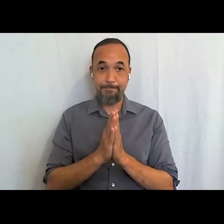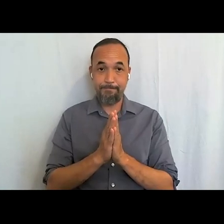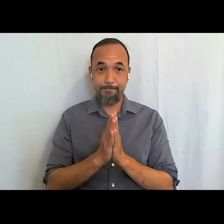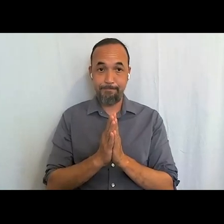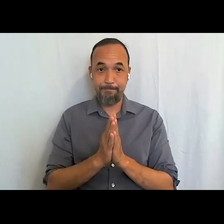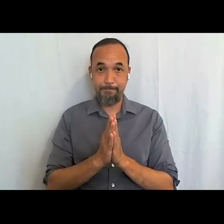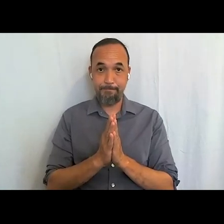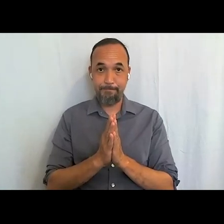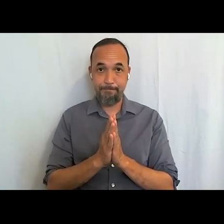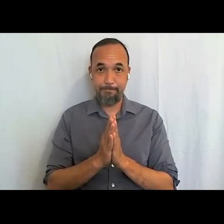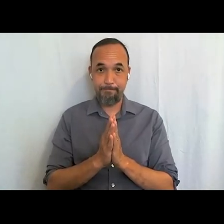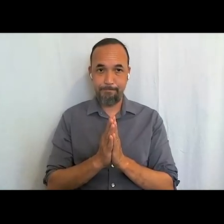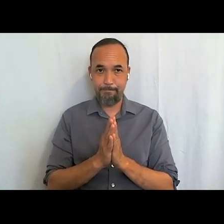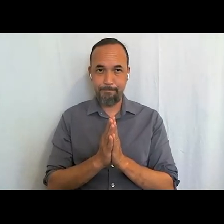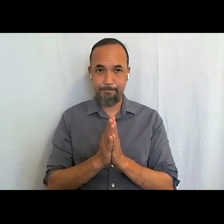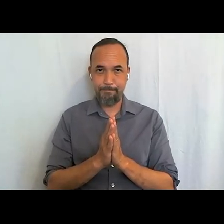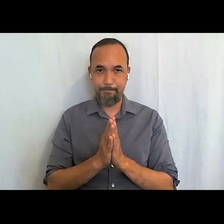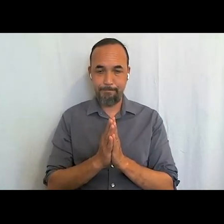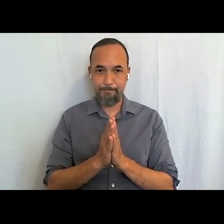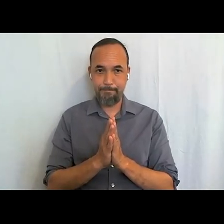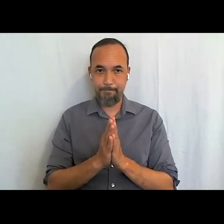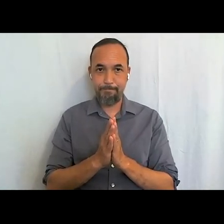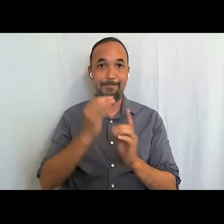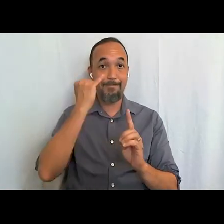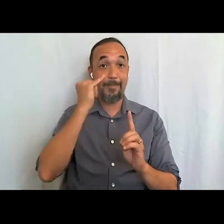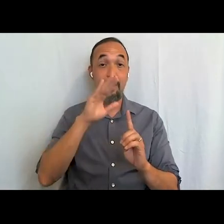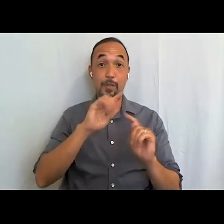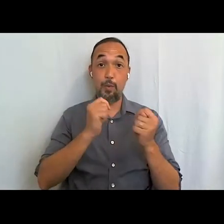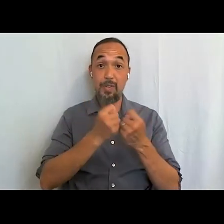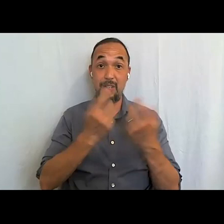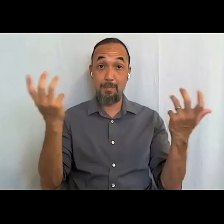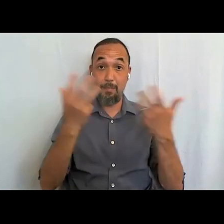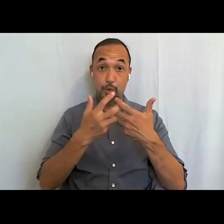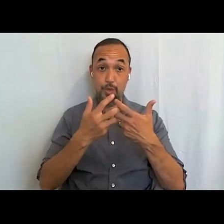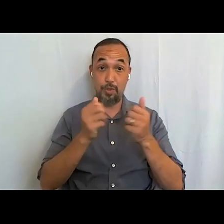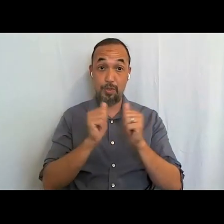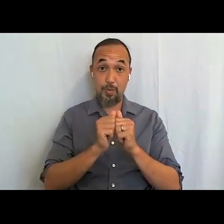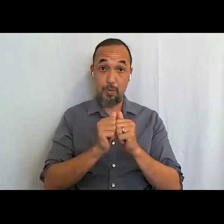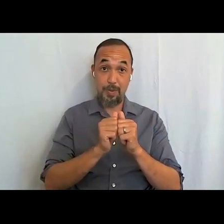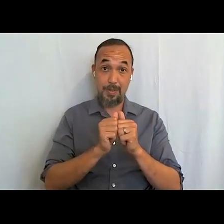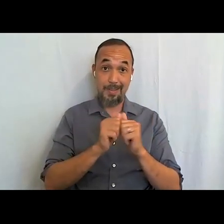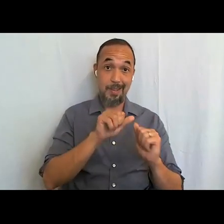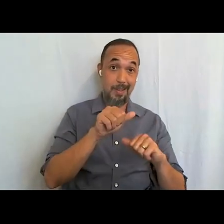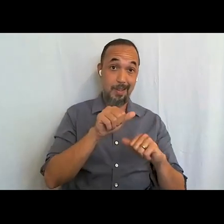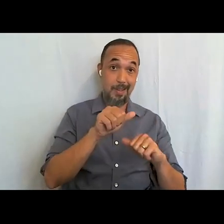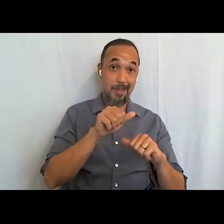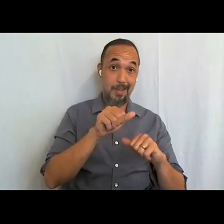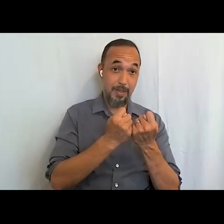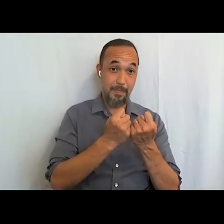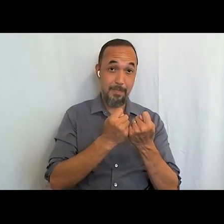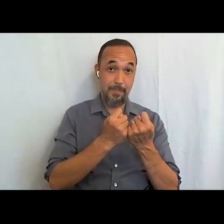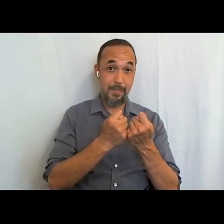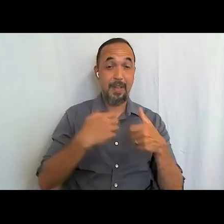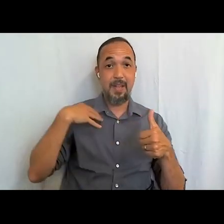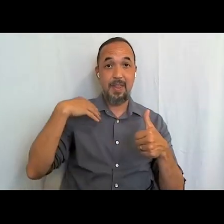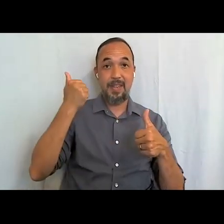the majority rules. So if your team is merged with another team, two small teams come together, the captain of the largest